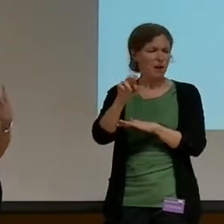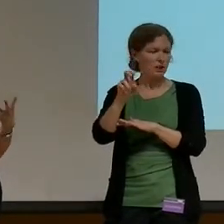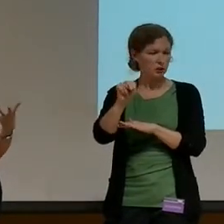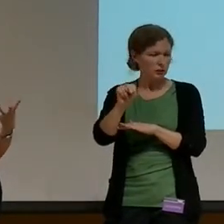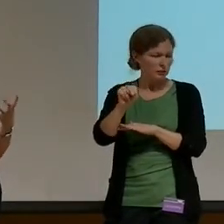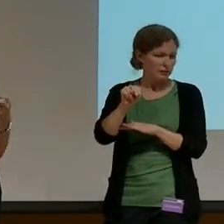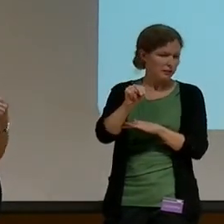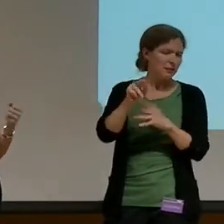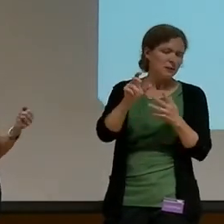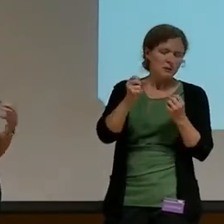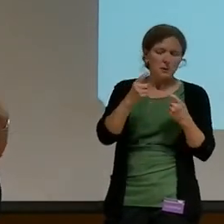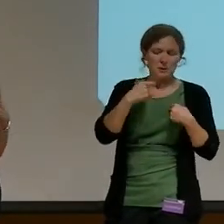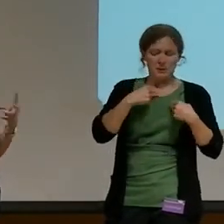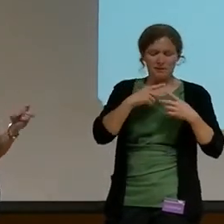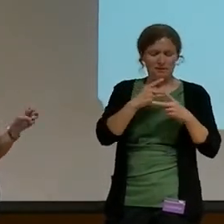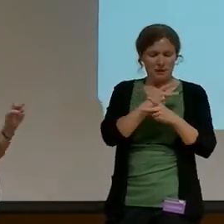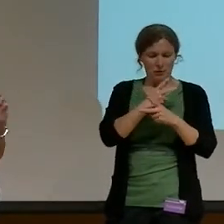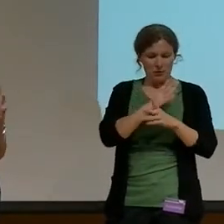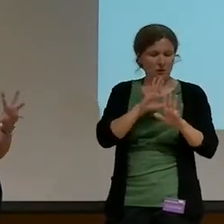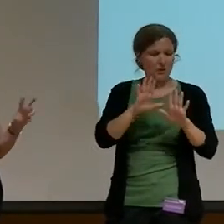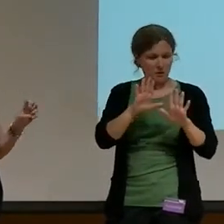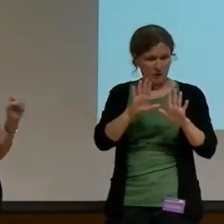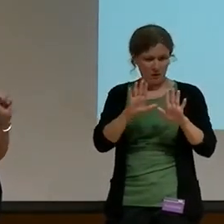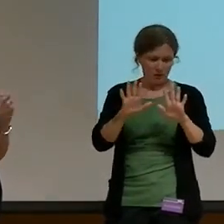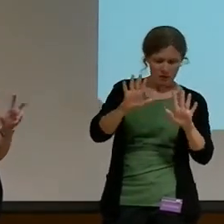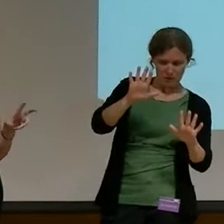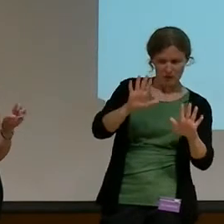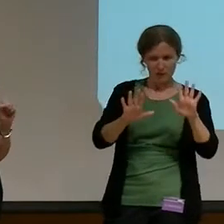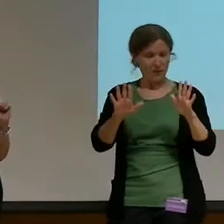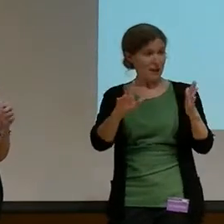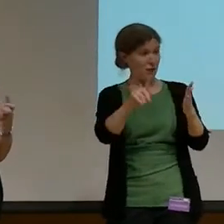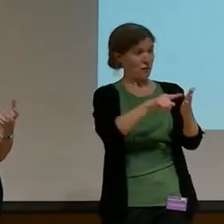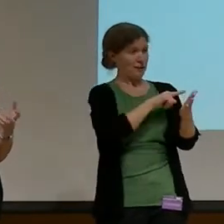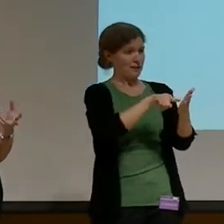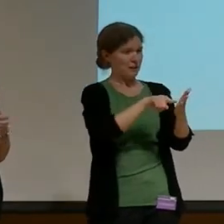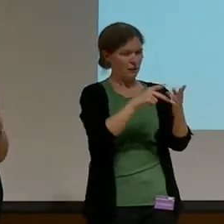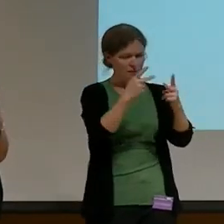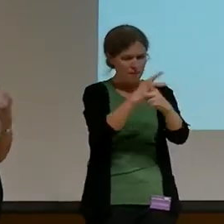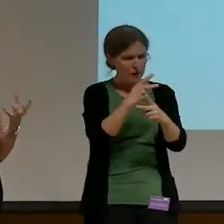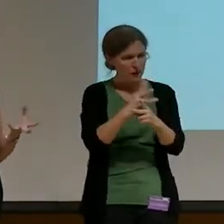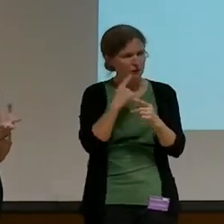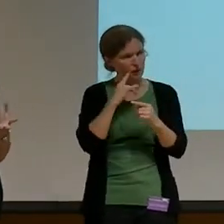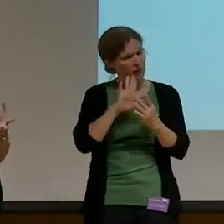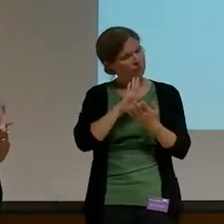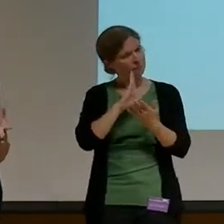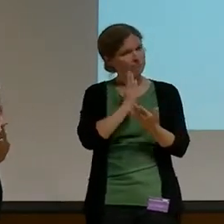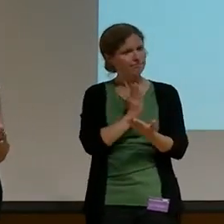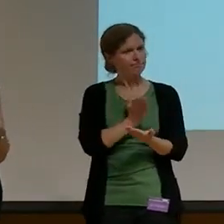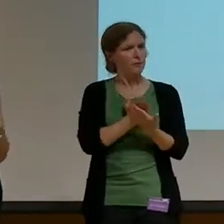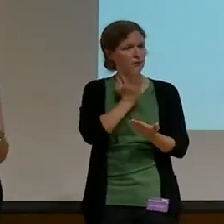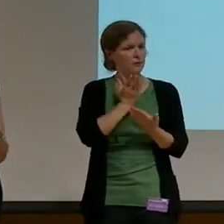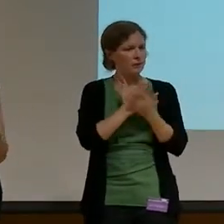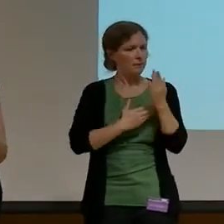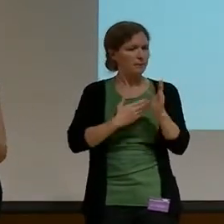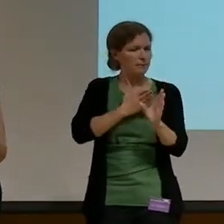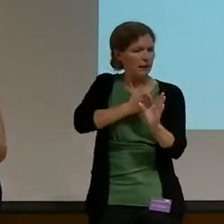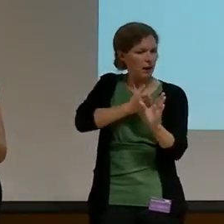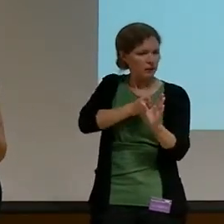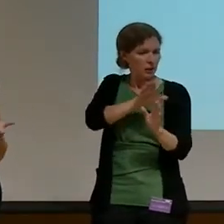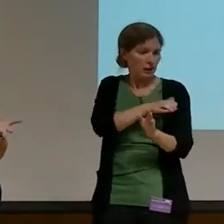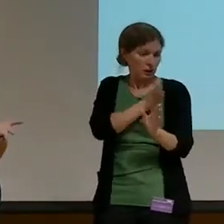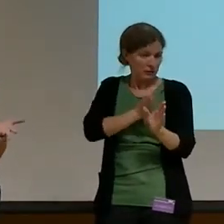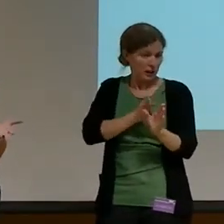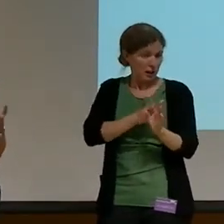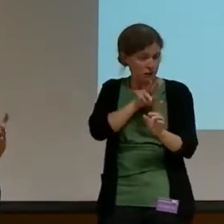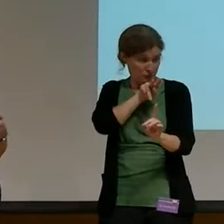our line of research is trying to tease apart these kind of criticisms and see what we can come up with from a clinical psychology perspective.